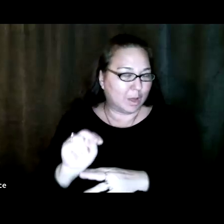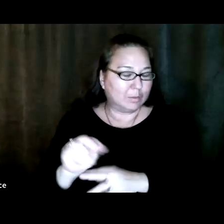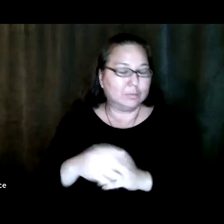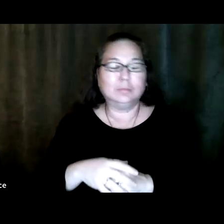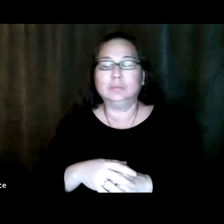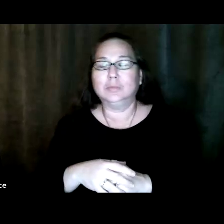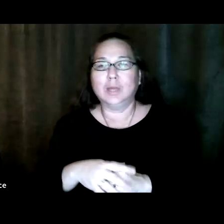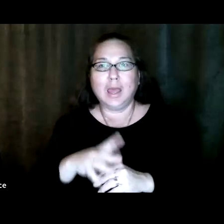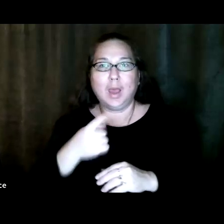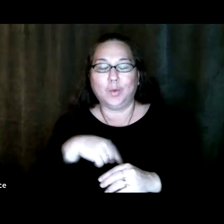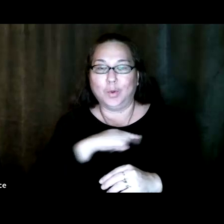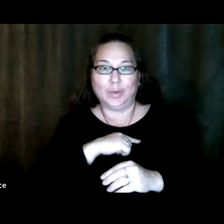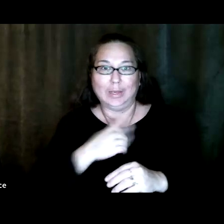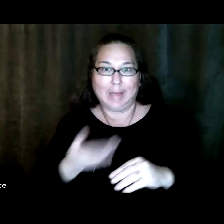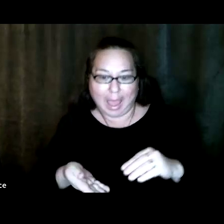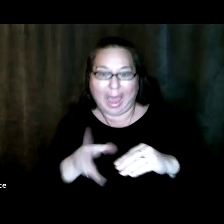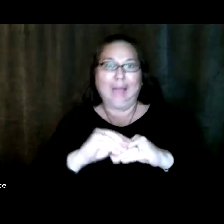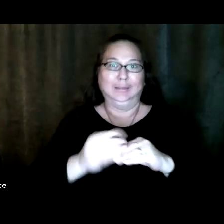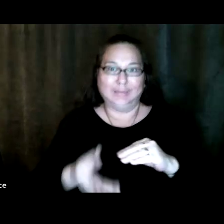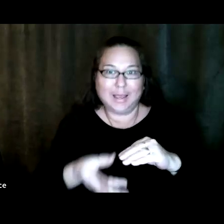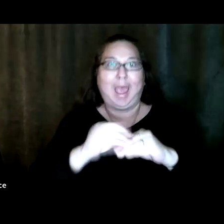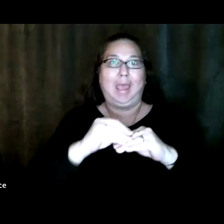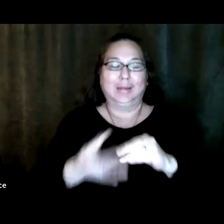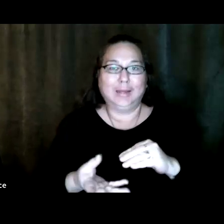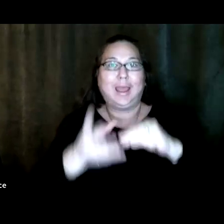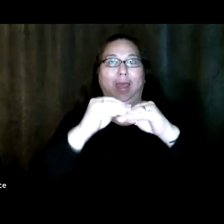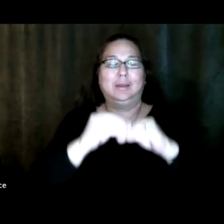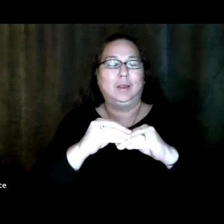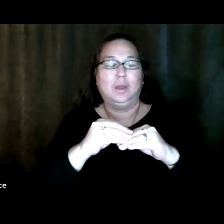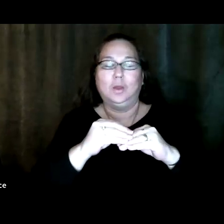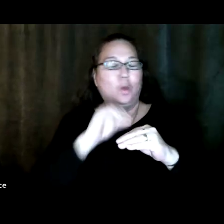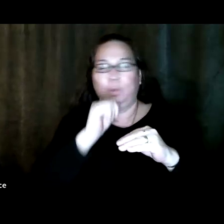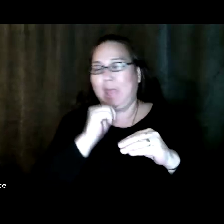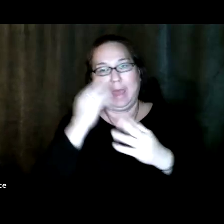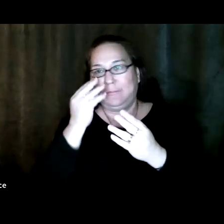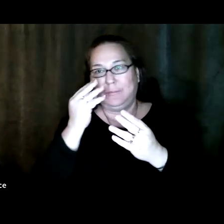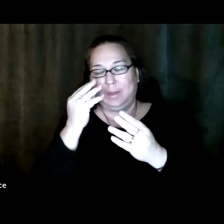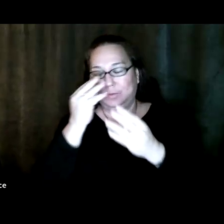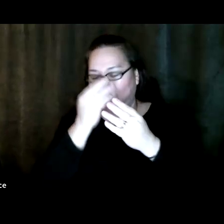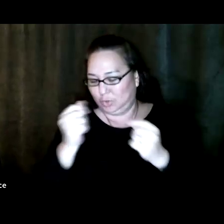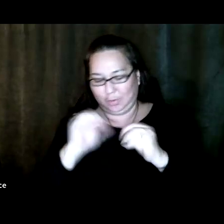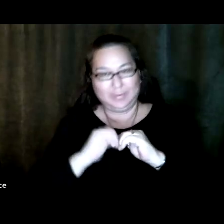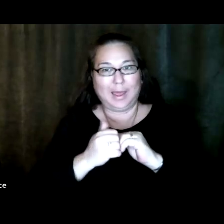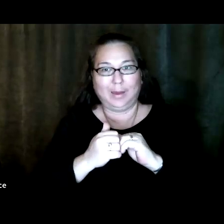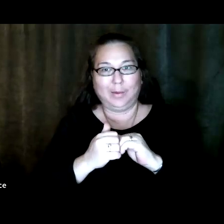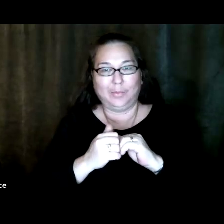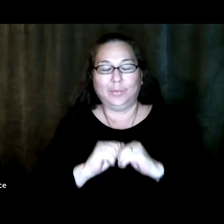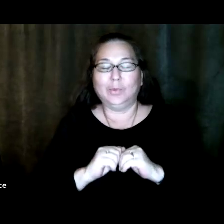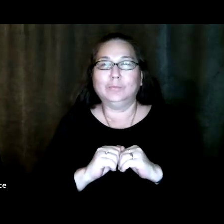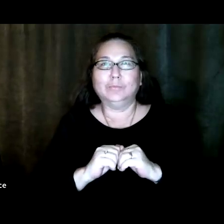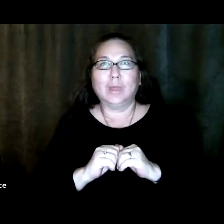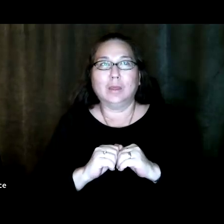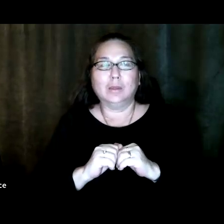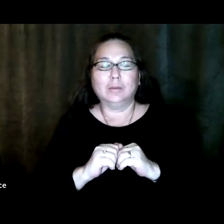top, that's really not something that we have figured out how to do. And I think we are